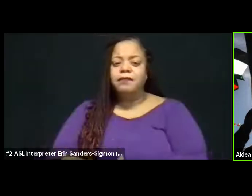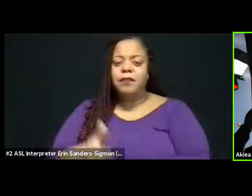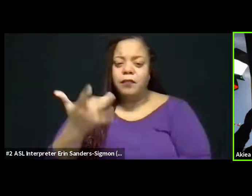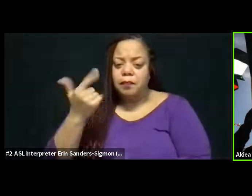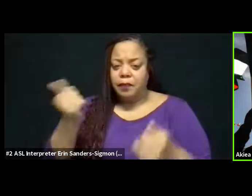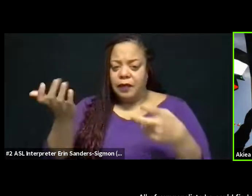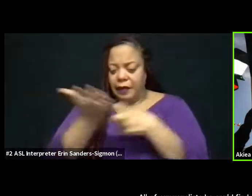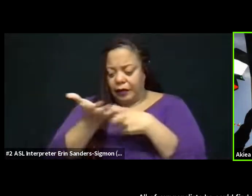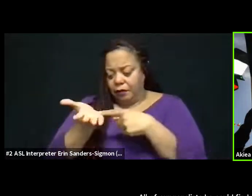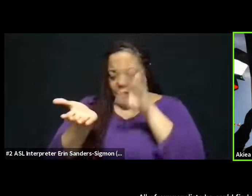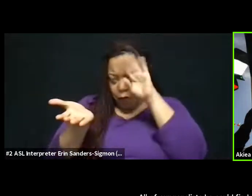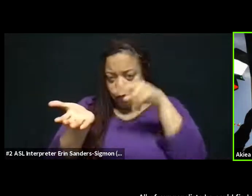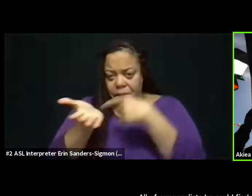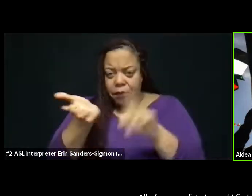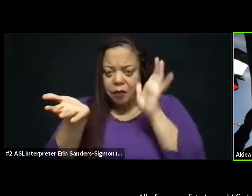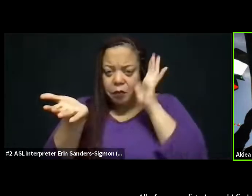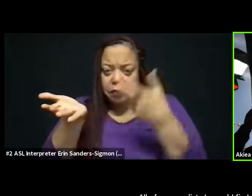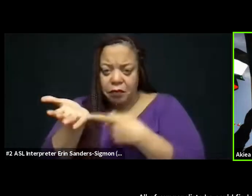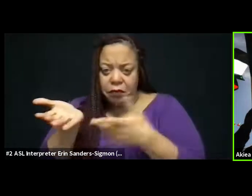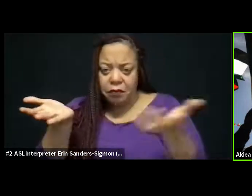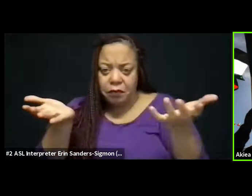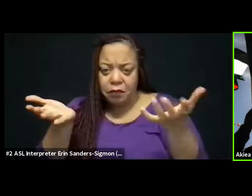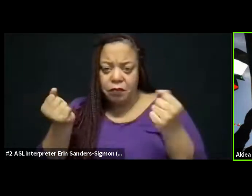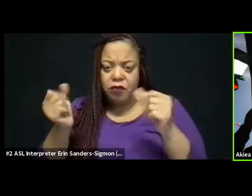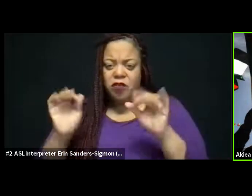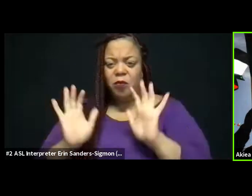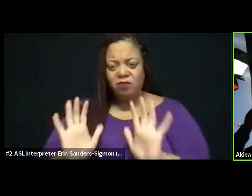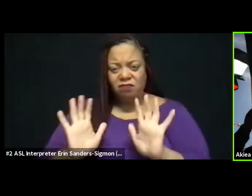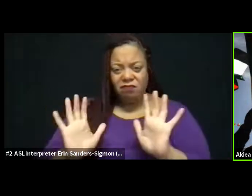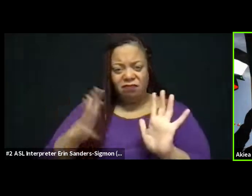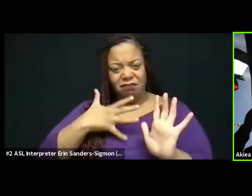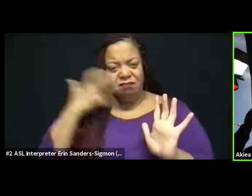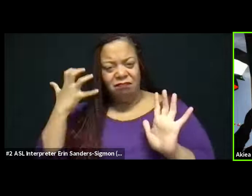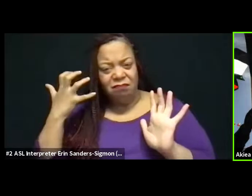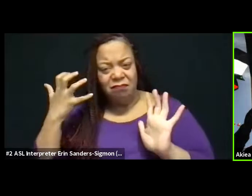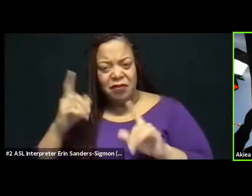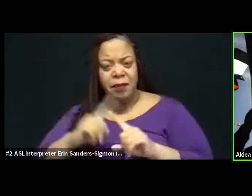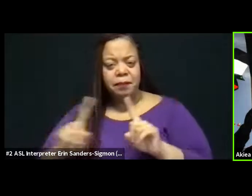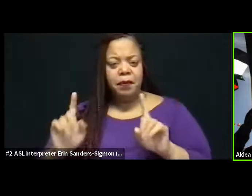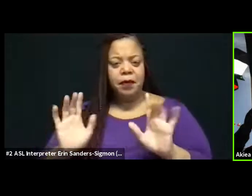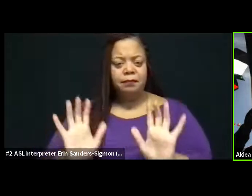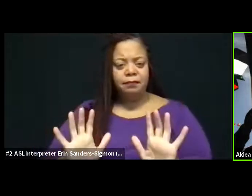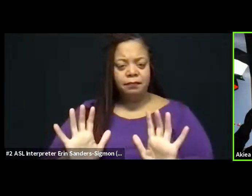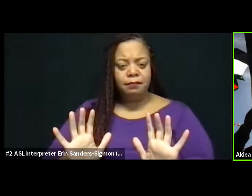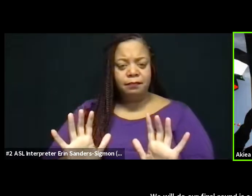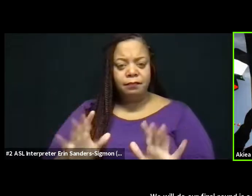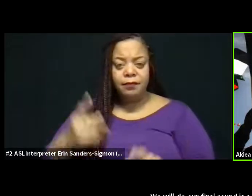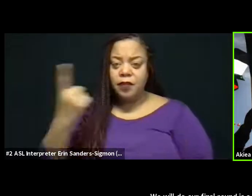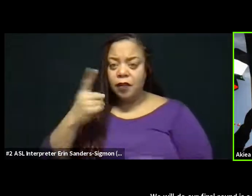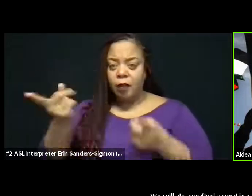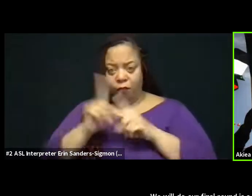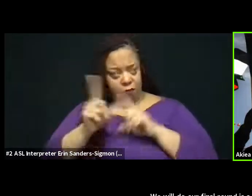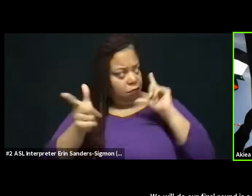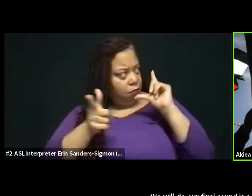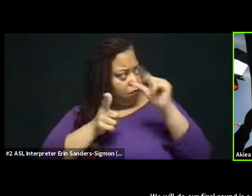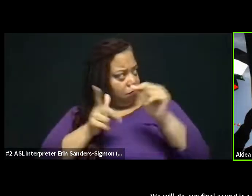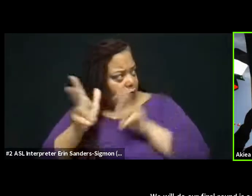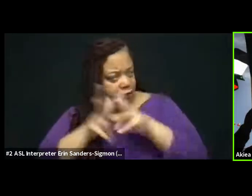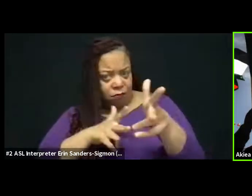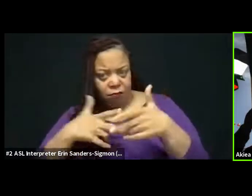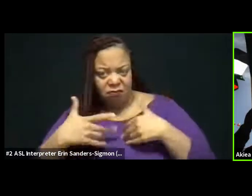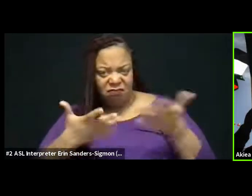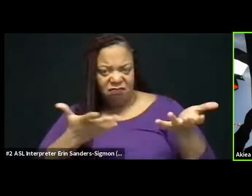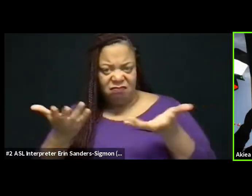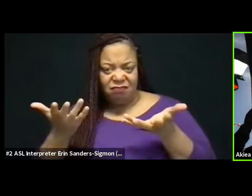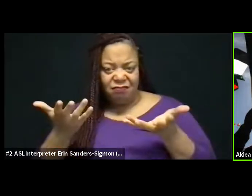it. You know, I'm slowing down. And then suddenly someone zooms right past me. Many of our reactions would be, you know what? That's why